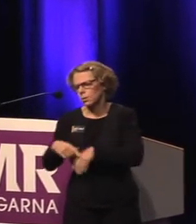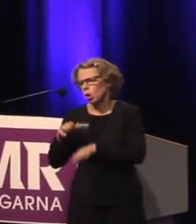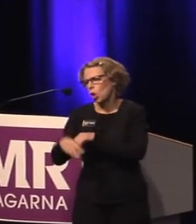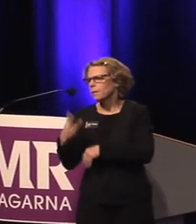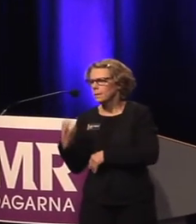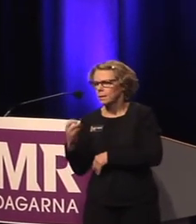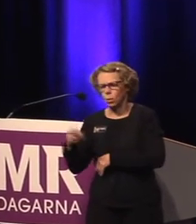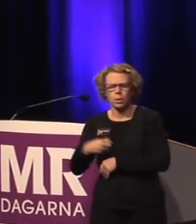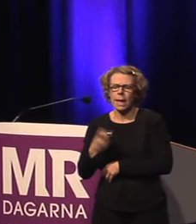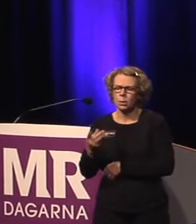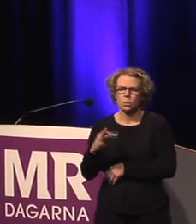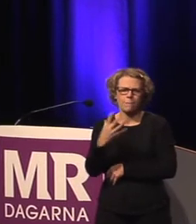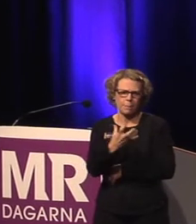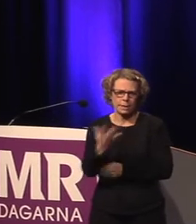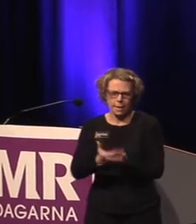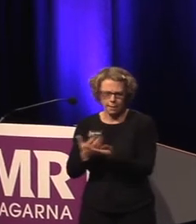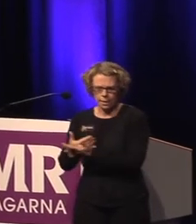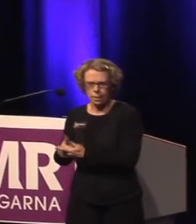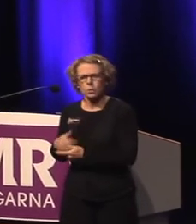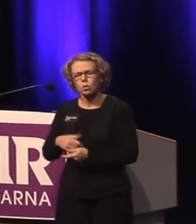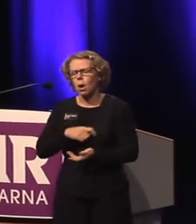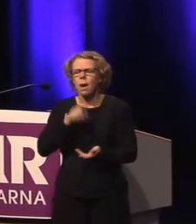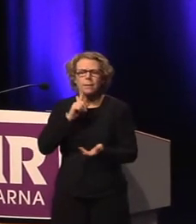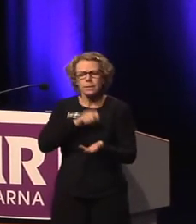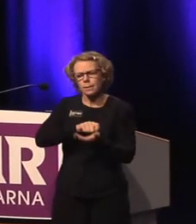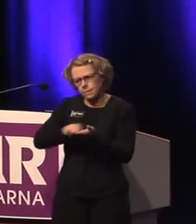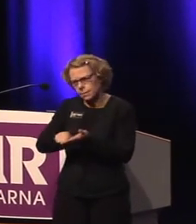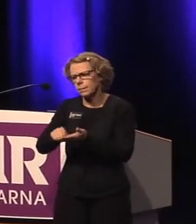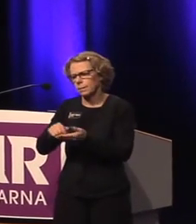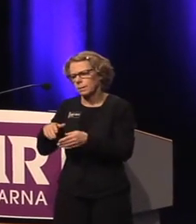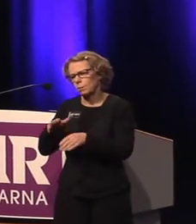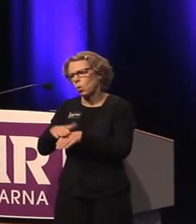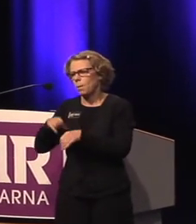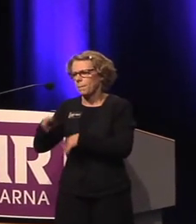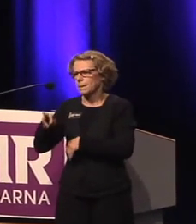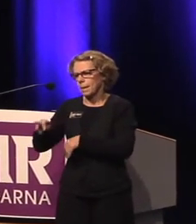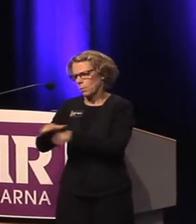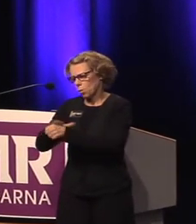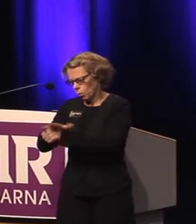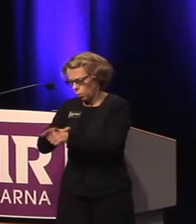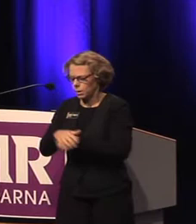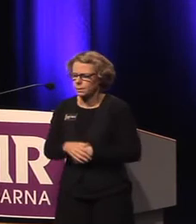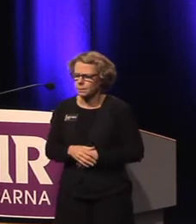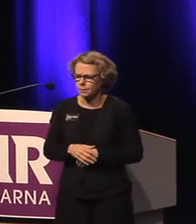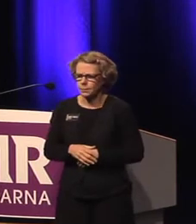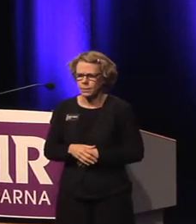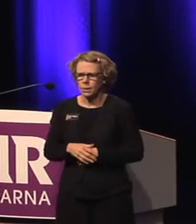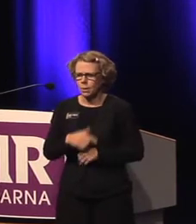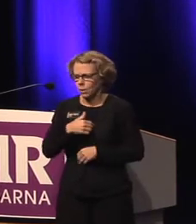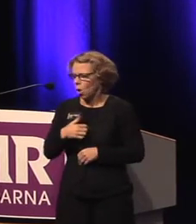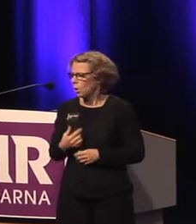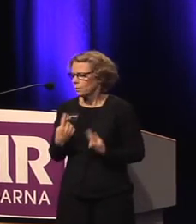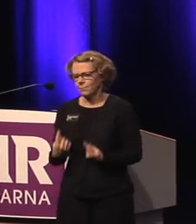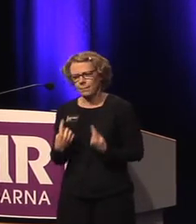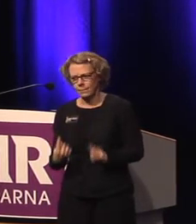150 countries and reporting on human rights as one area. And I'm very happy to have this distinguished panel here that